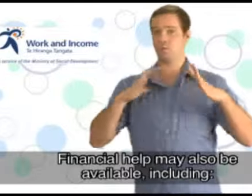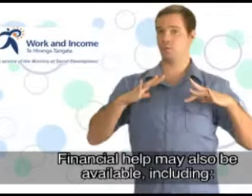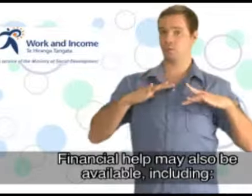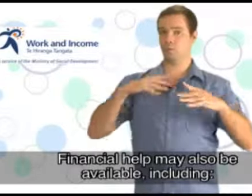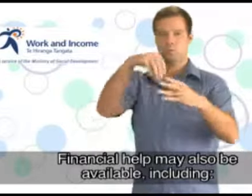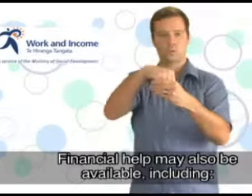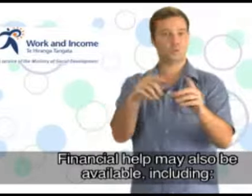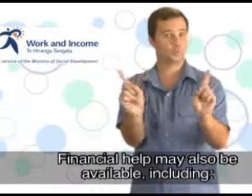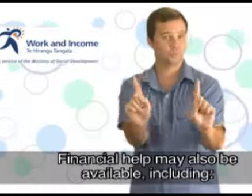including